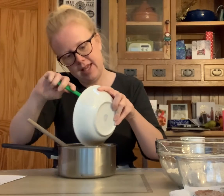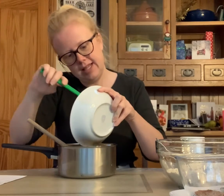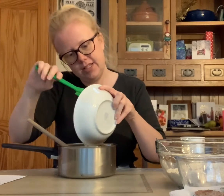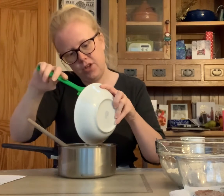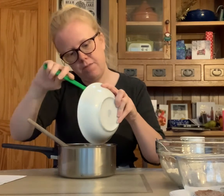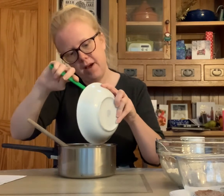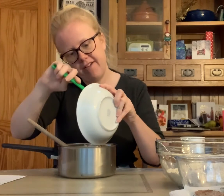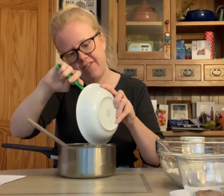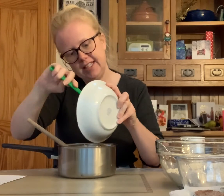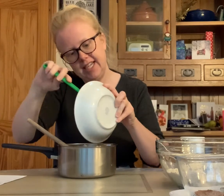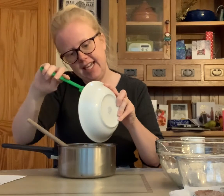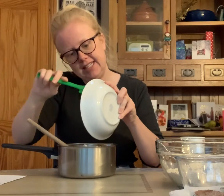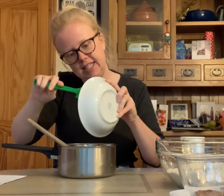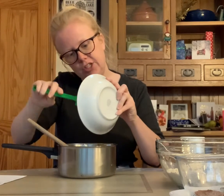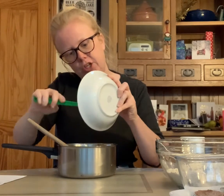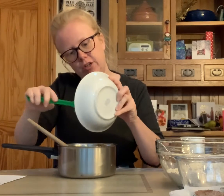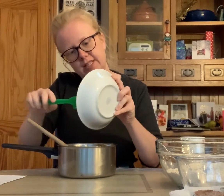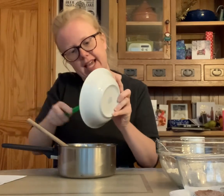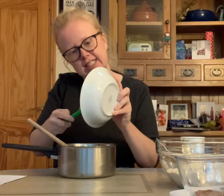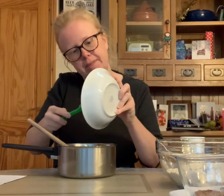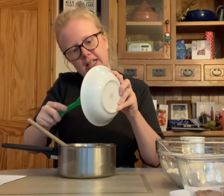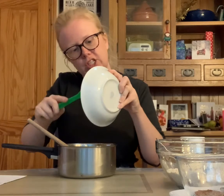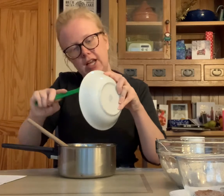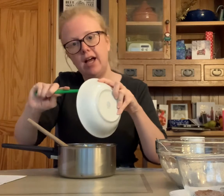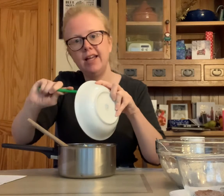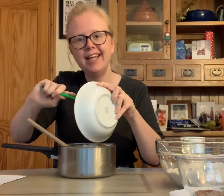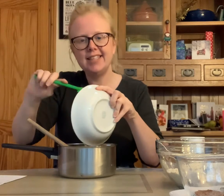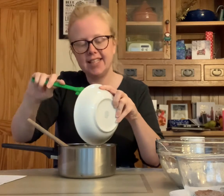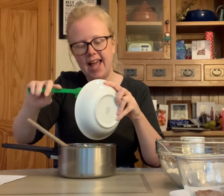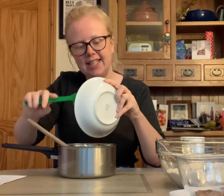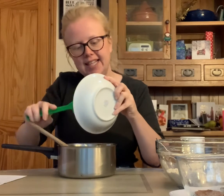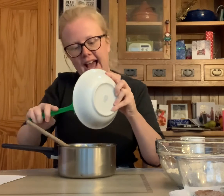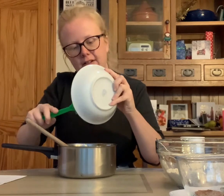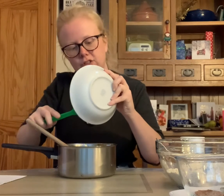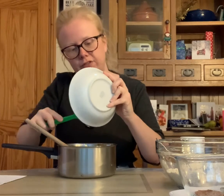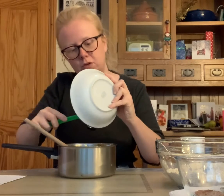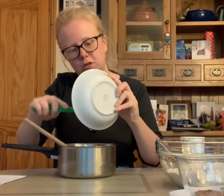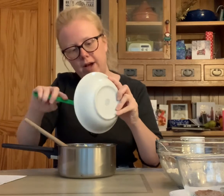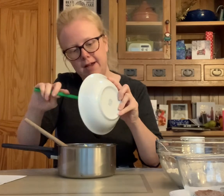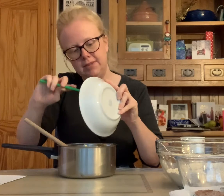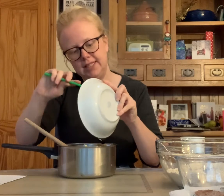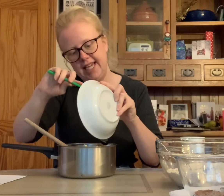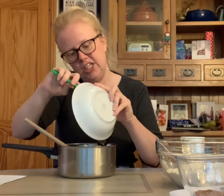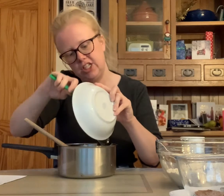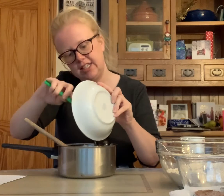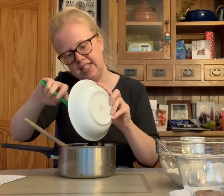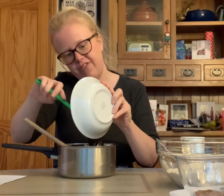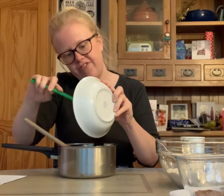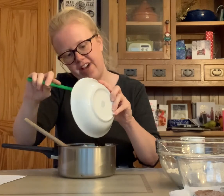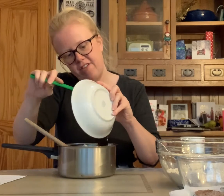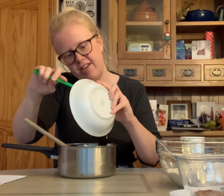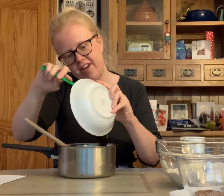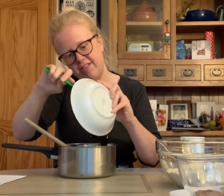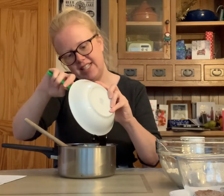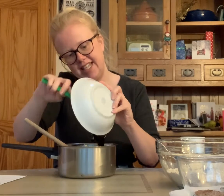So you might find it easier to use a spatula to get this out of your dish, because it's very, very